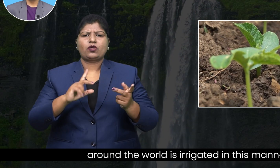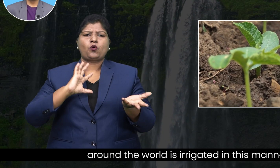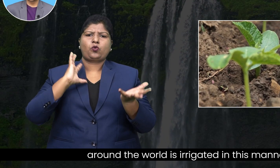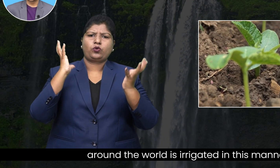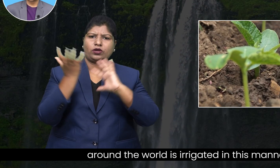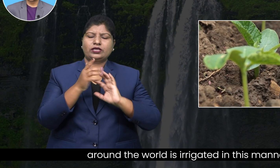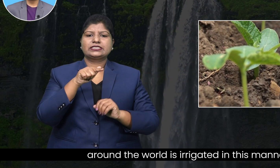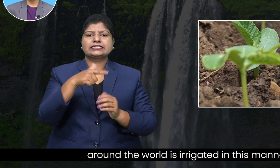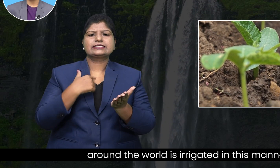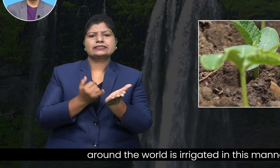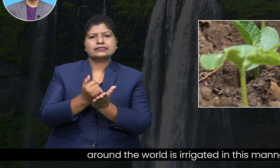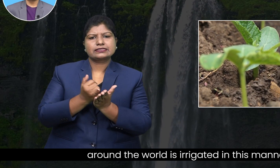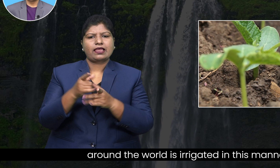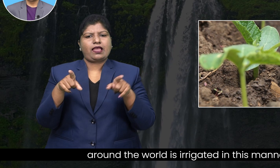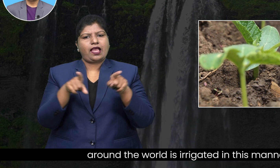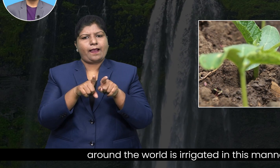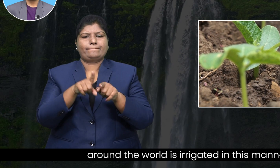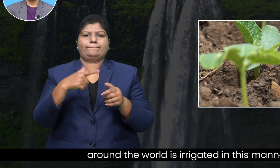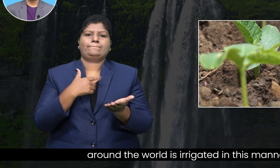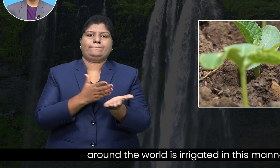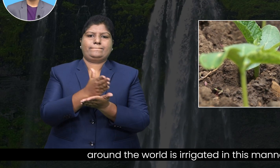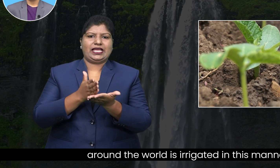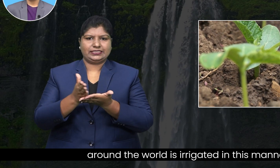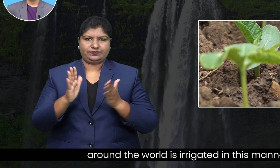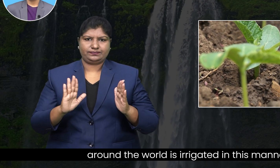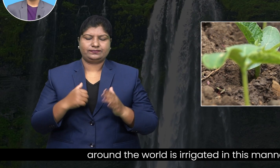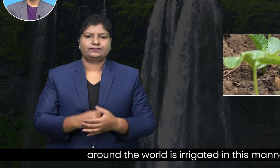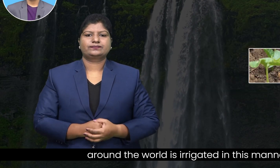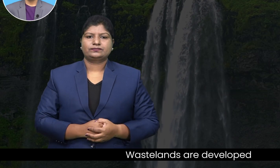is irrigated in this manner.